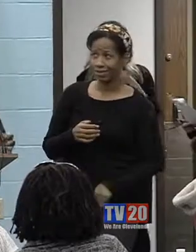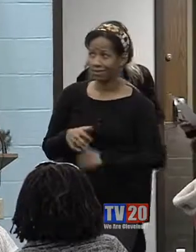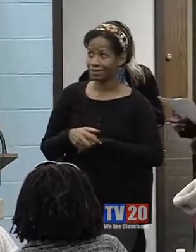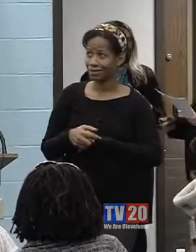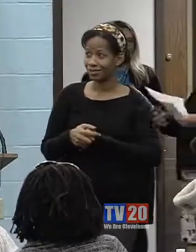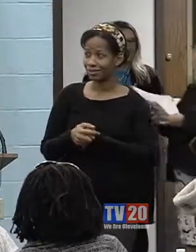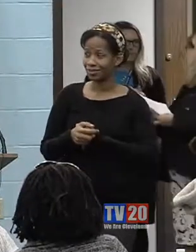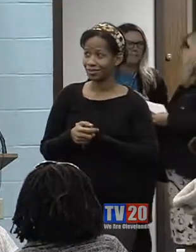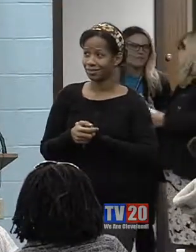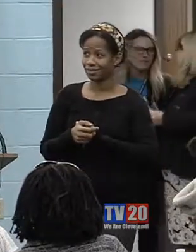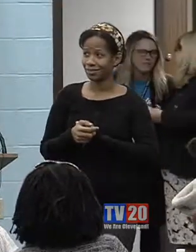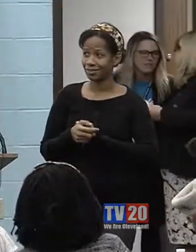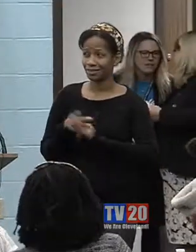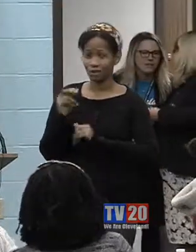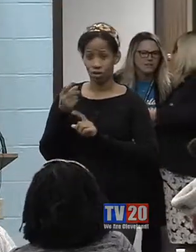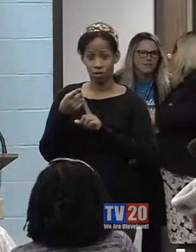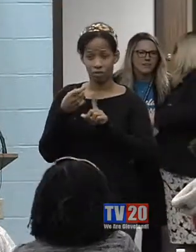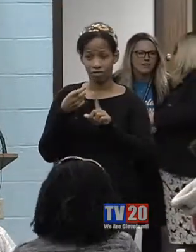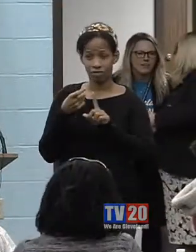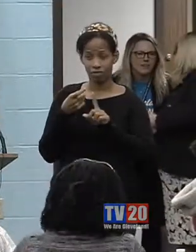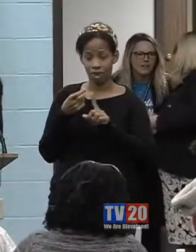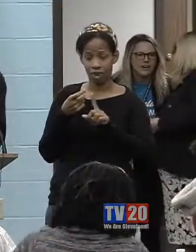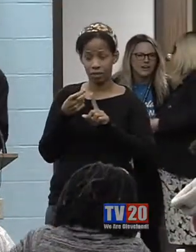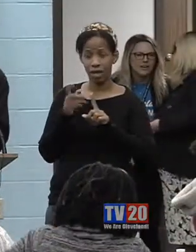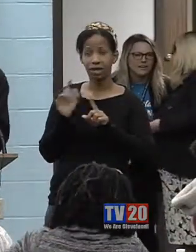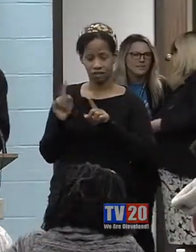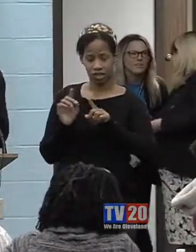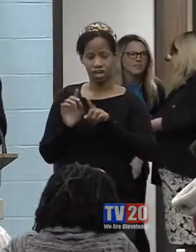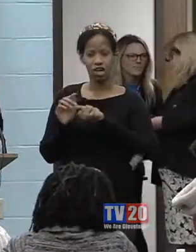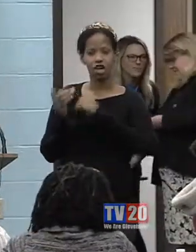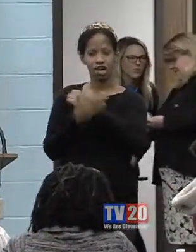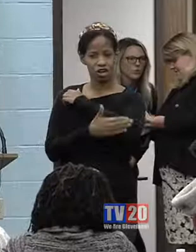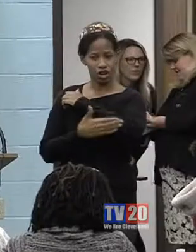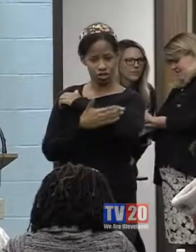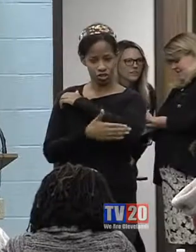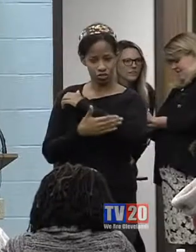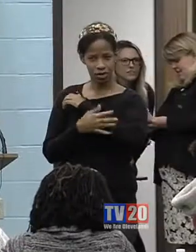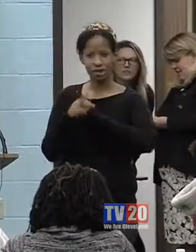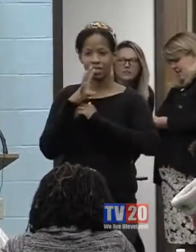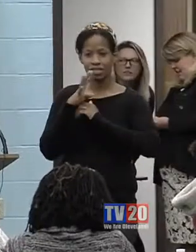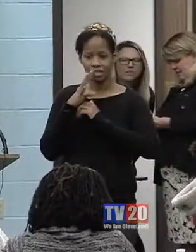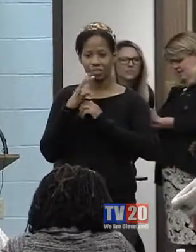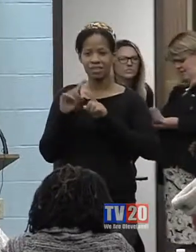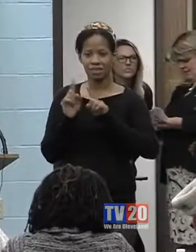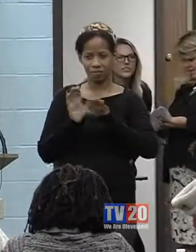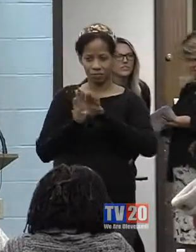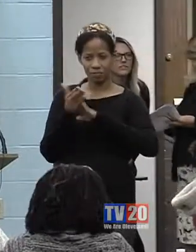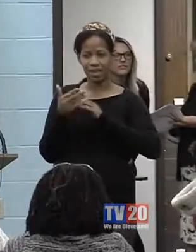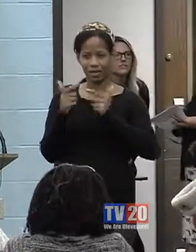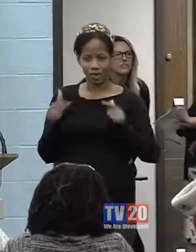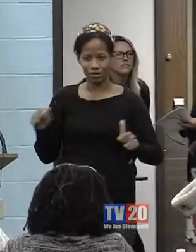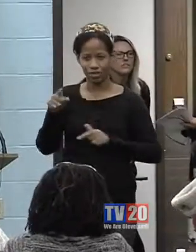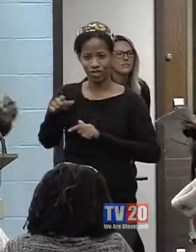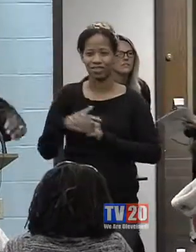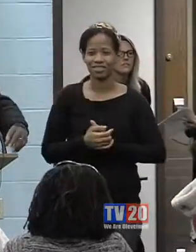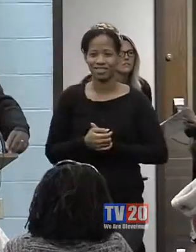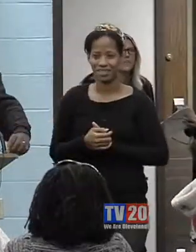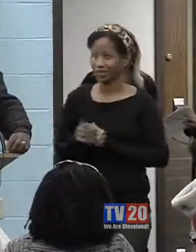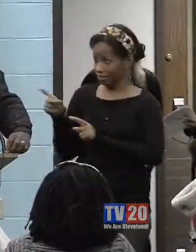No, your brother is from Tanzania, right? And so he speaks Swahili. And,